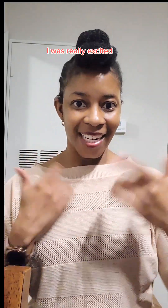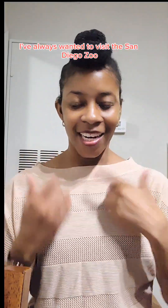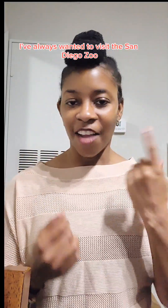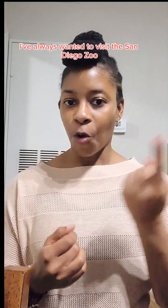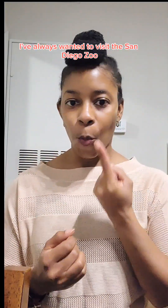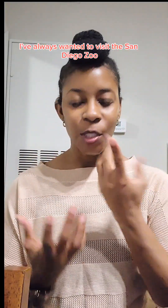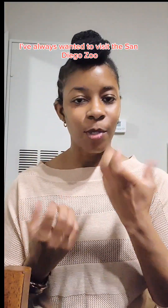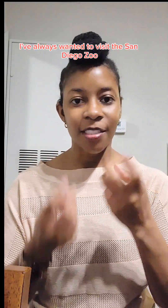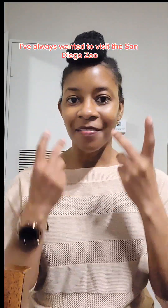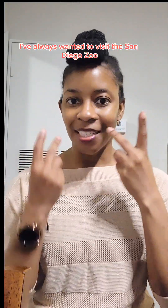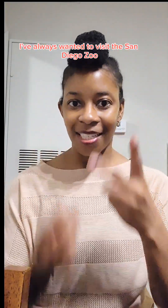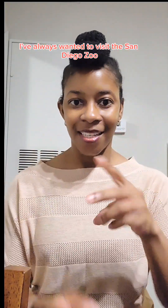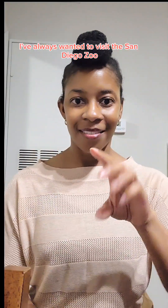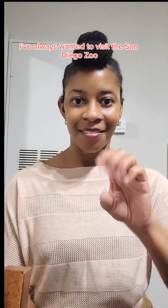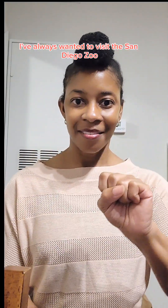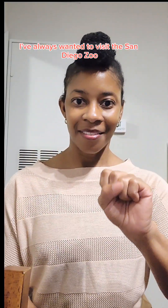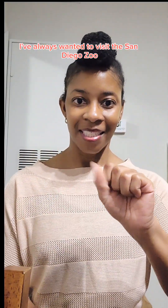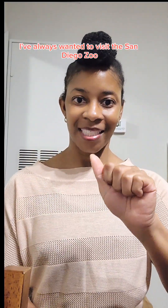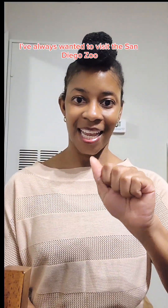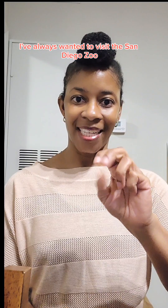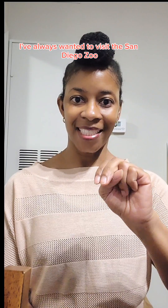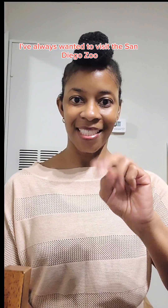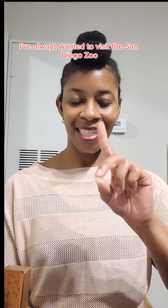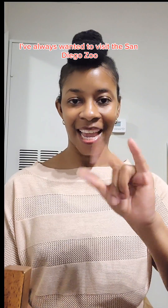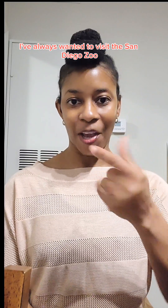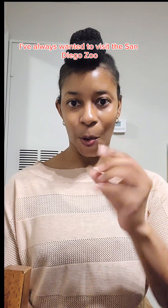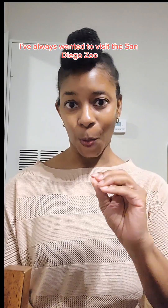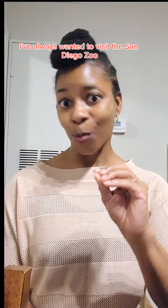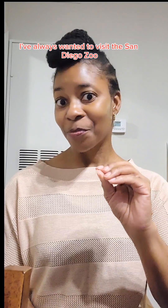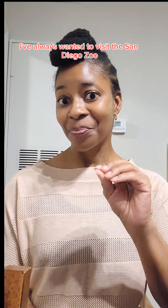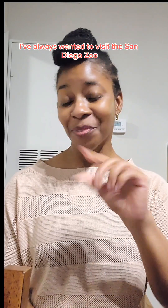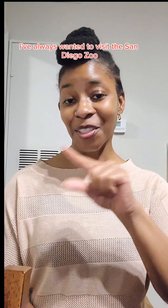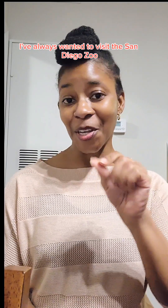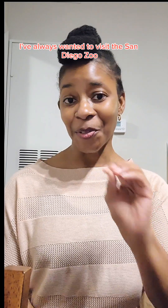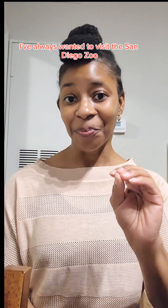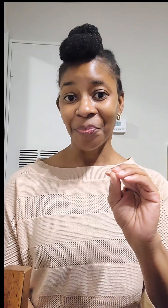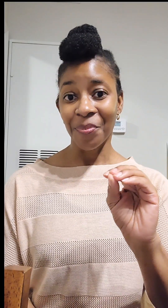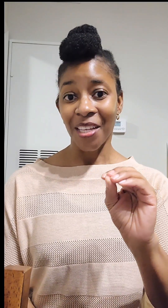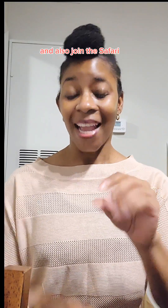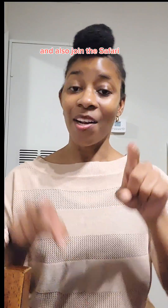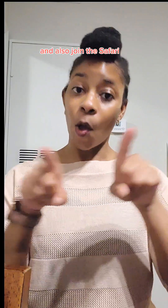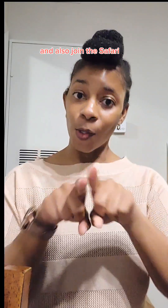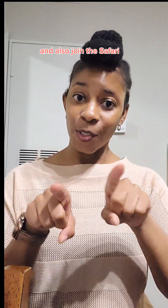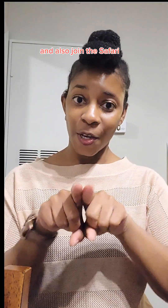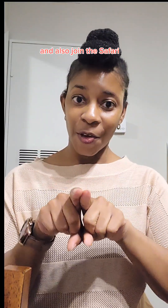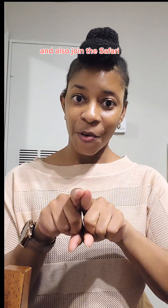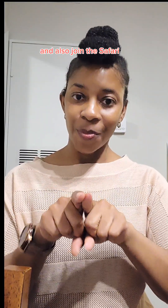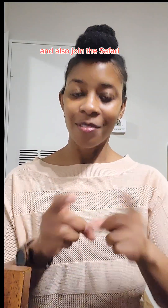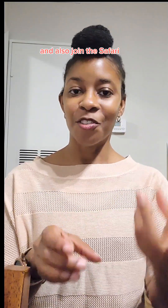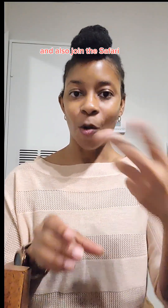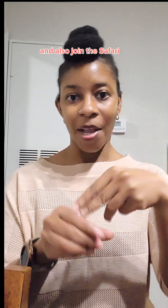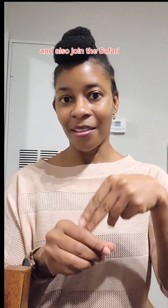I've always wanted to visit the San Diego Zoo and also join